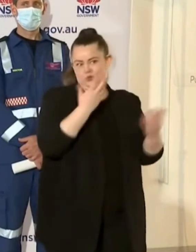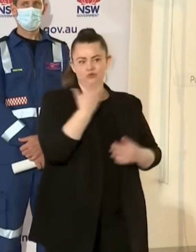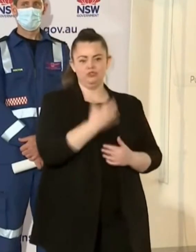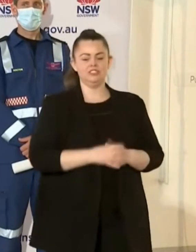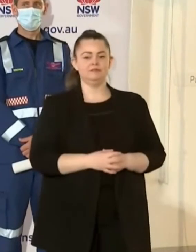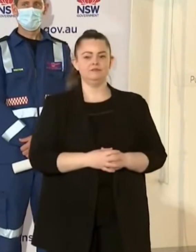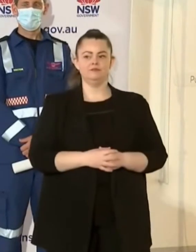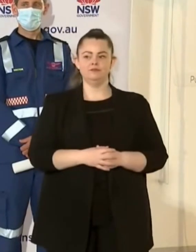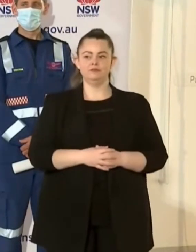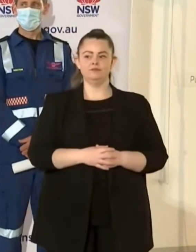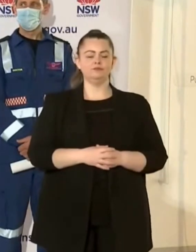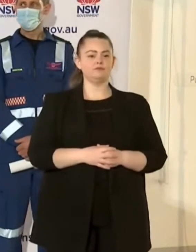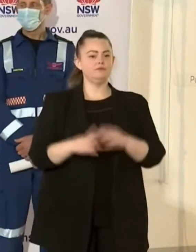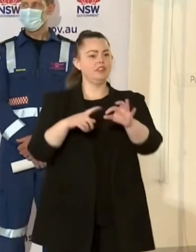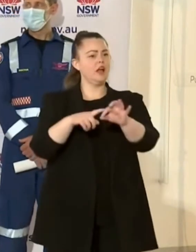Sure.